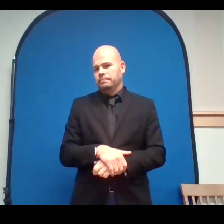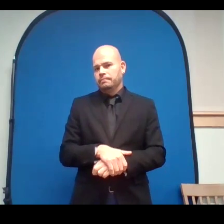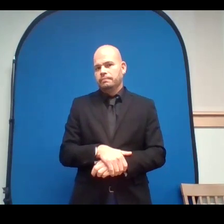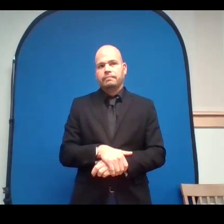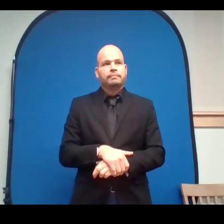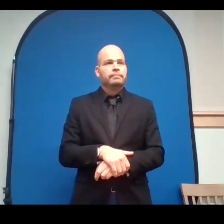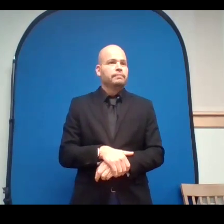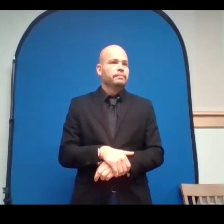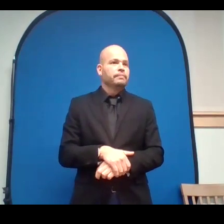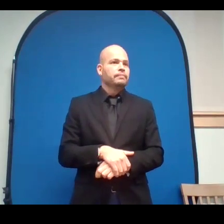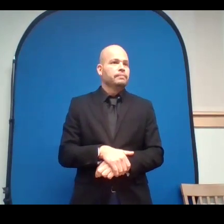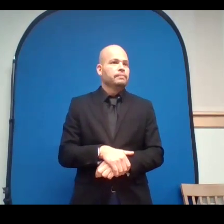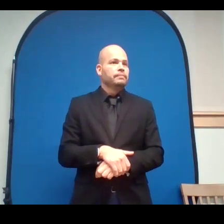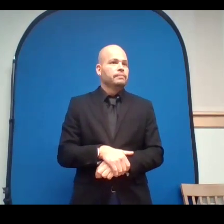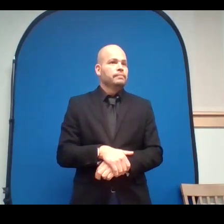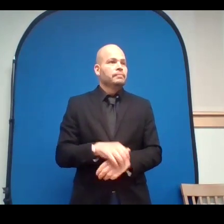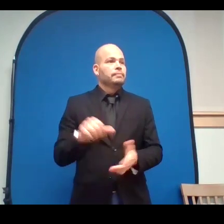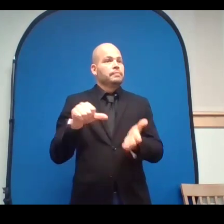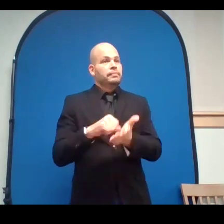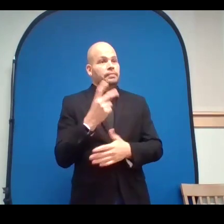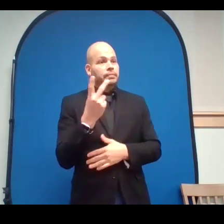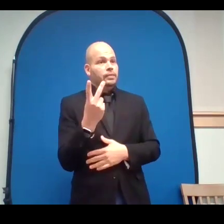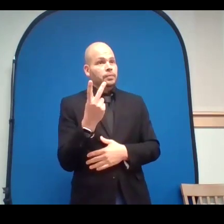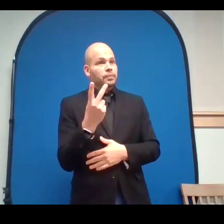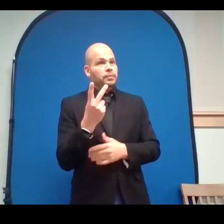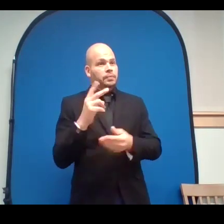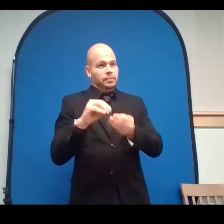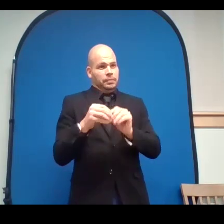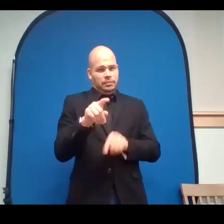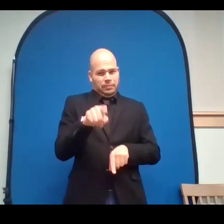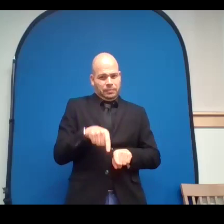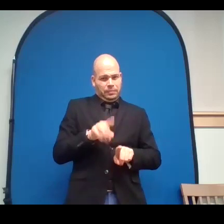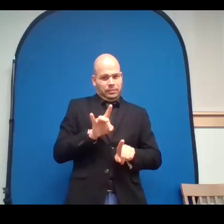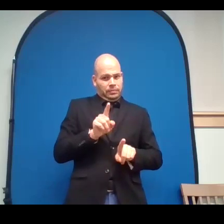On the second page, page 81 at the bottom, you with me yet?